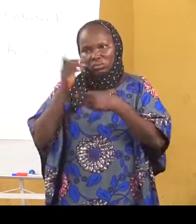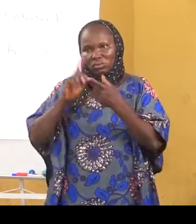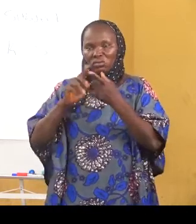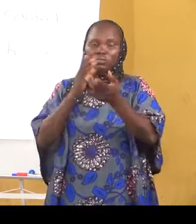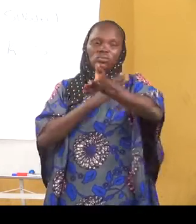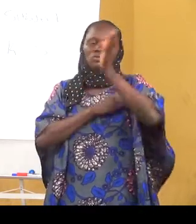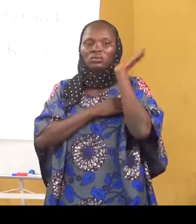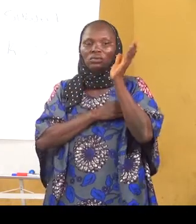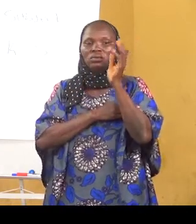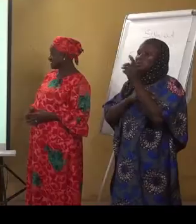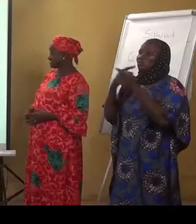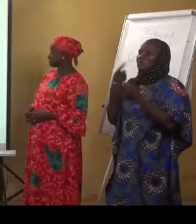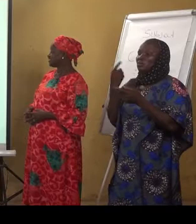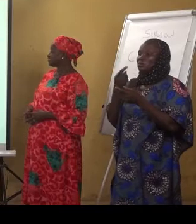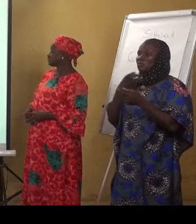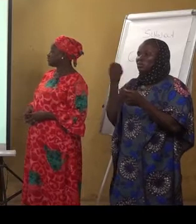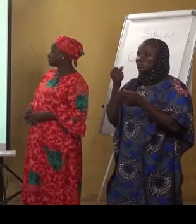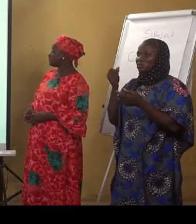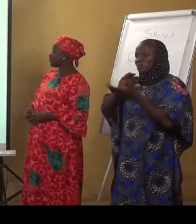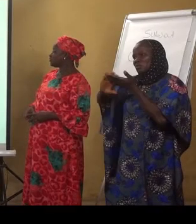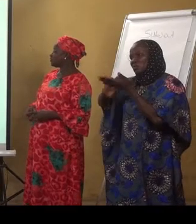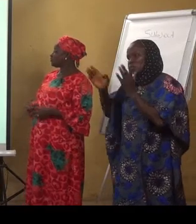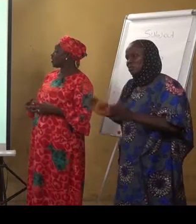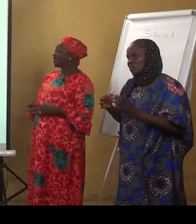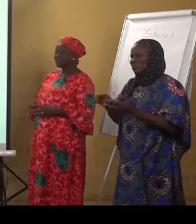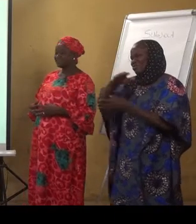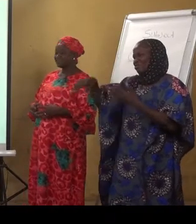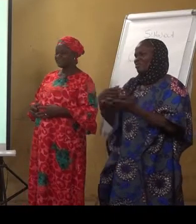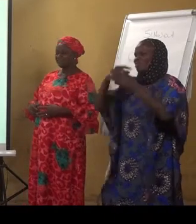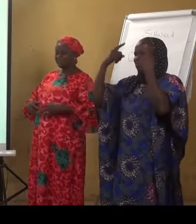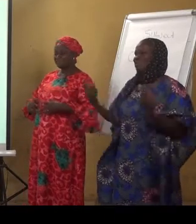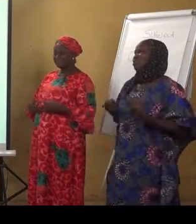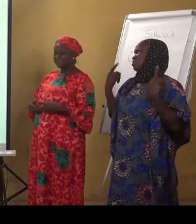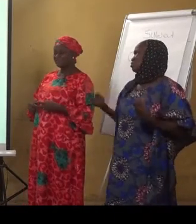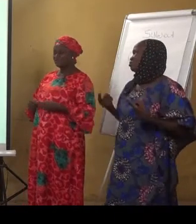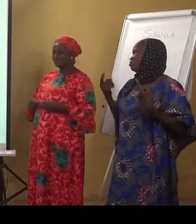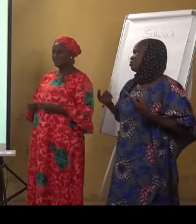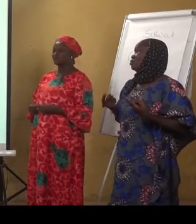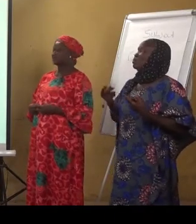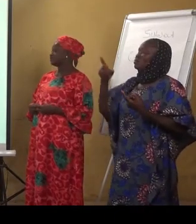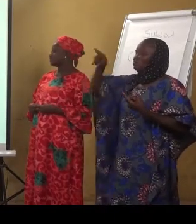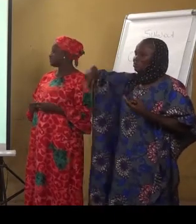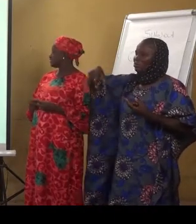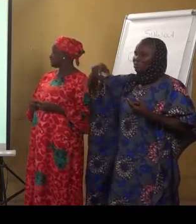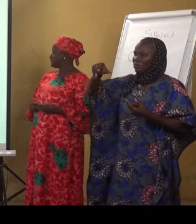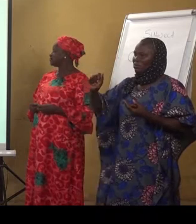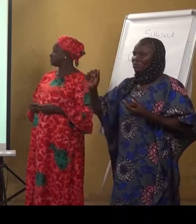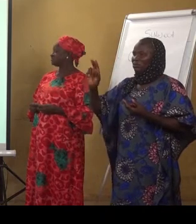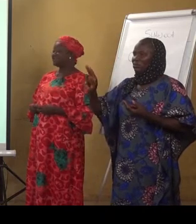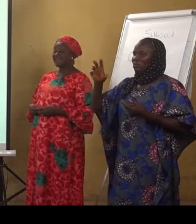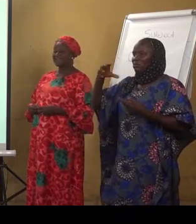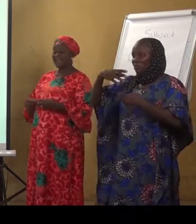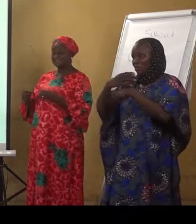forgiver of all sins. So Paul make it known to